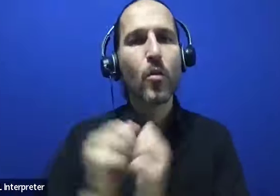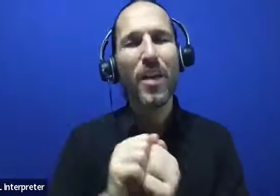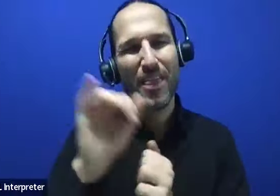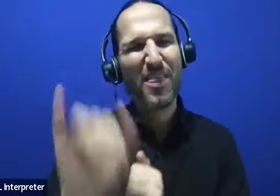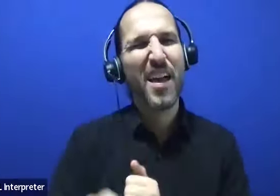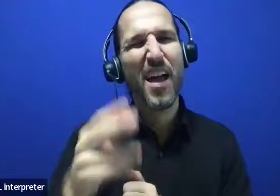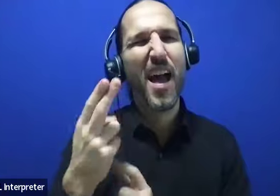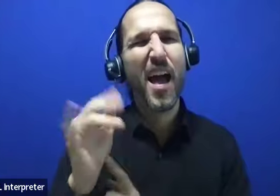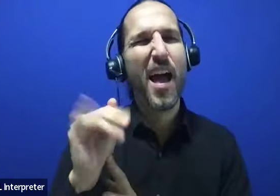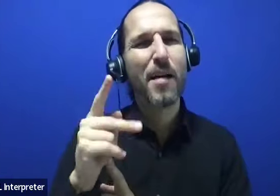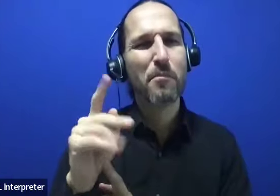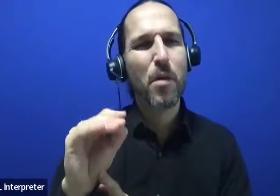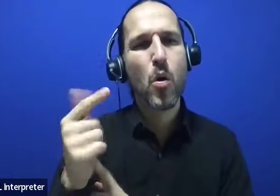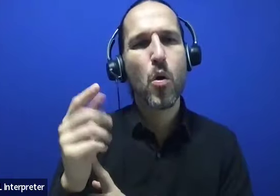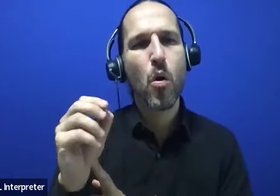hypogonadism.